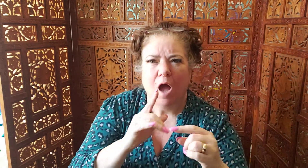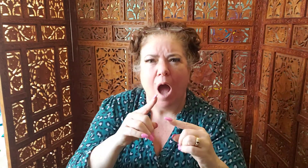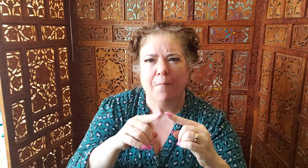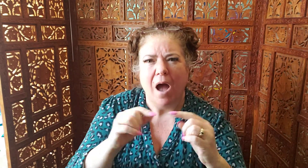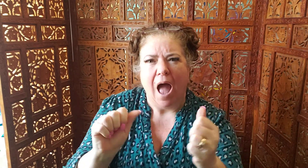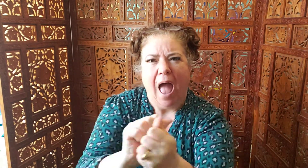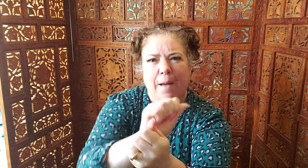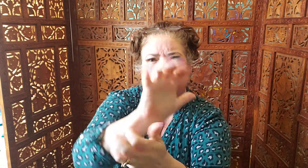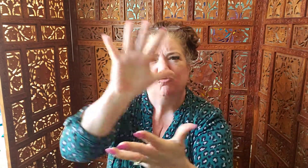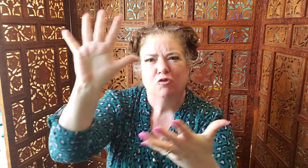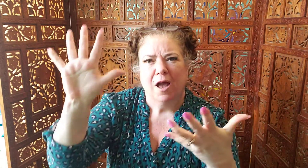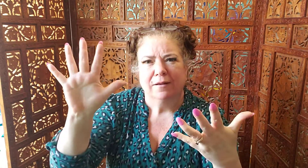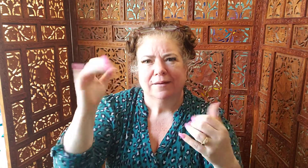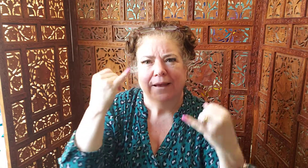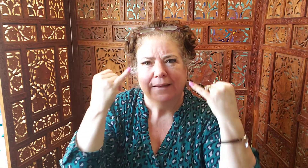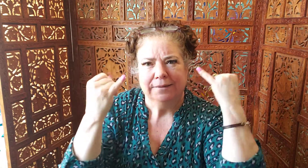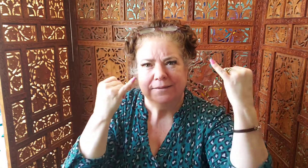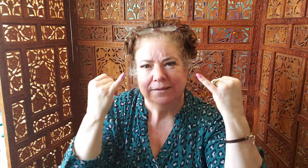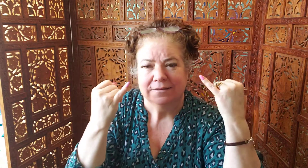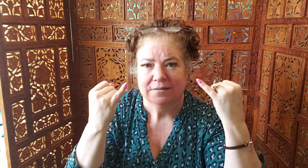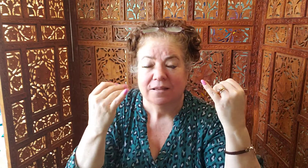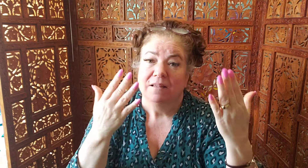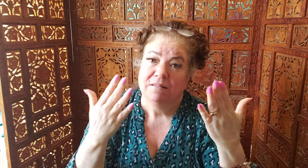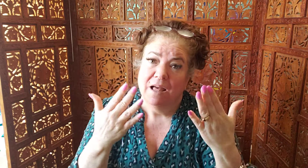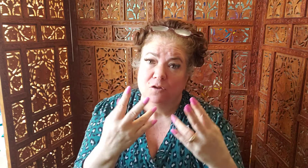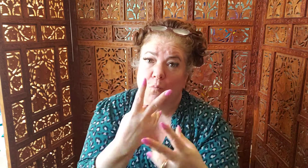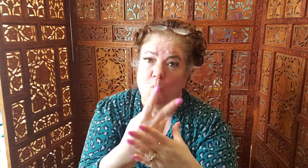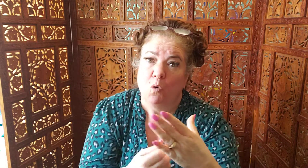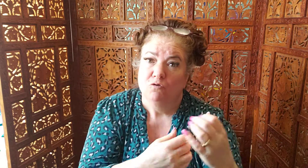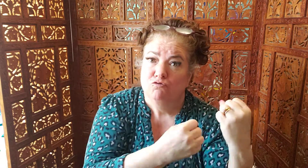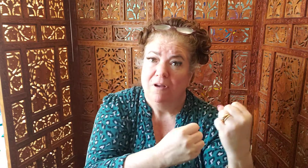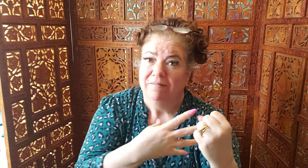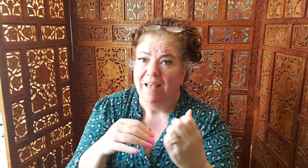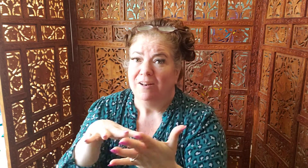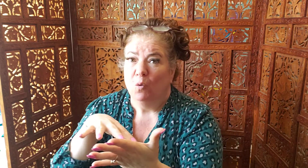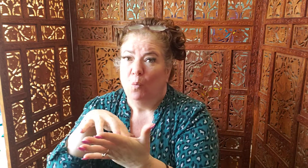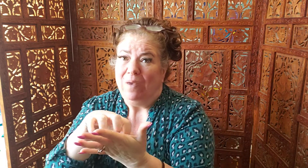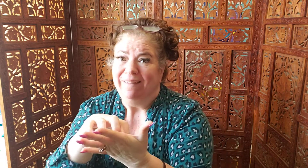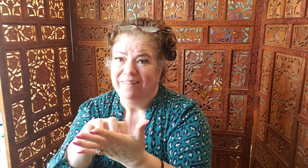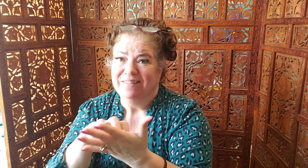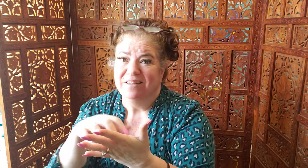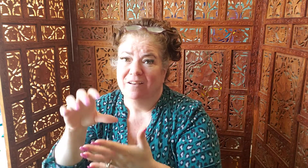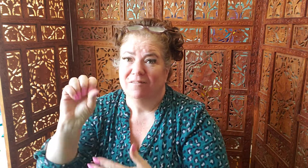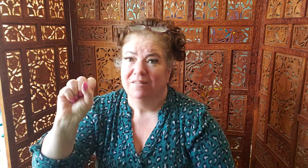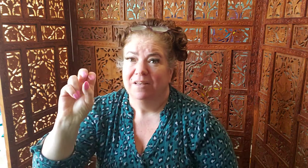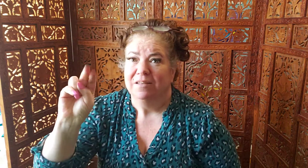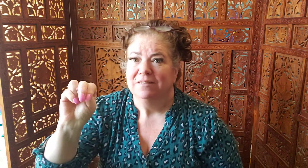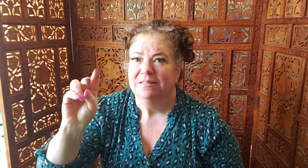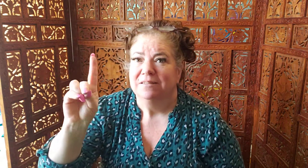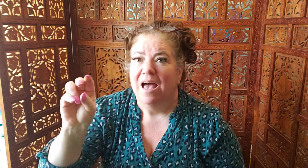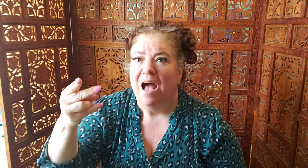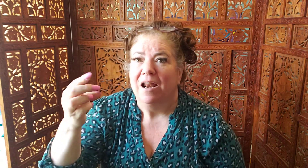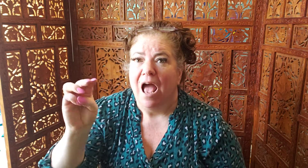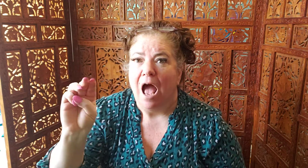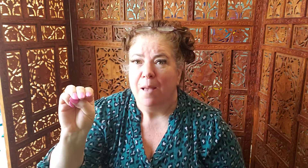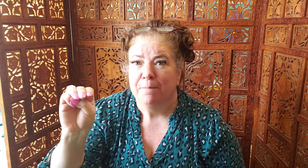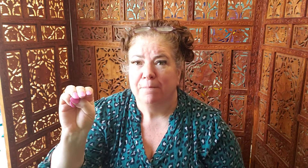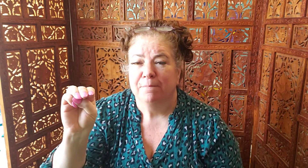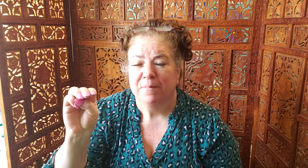on elements that seem to be pointillistic. They seem self-contained anecdotes, and gradually they all